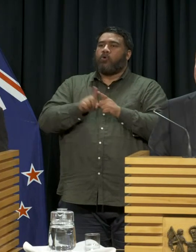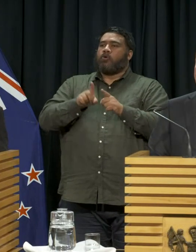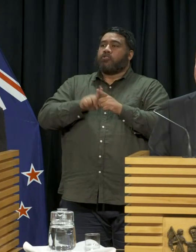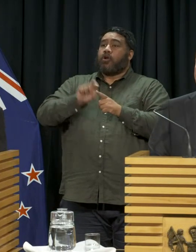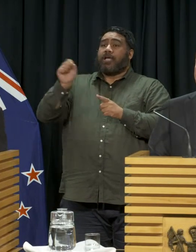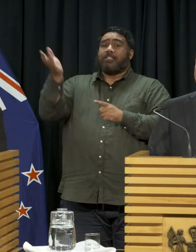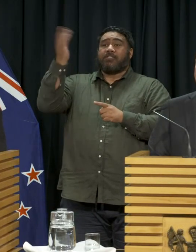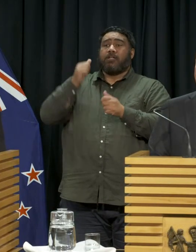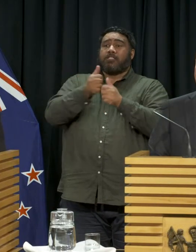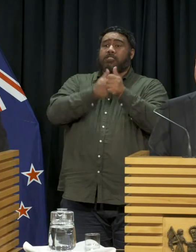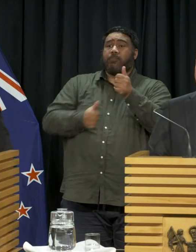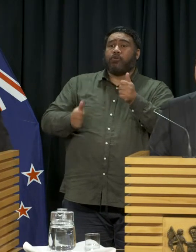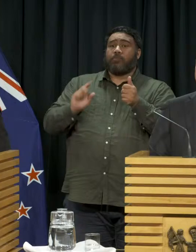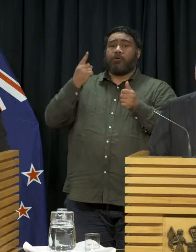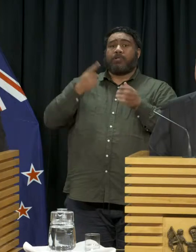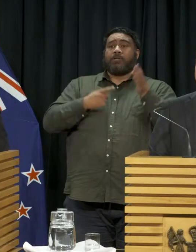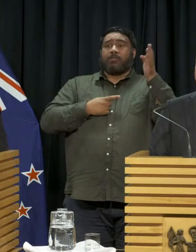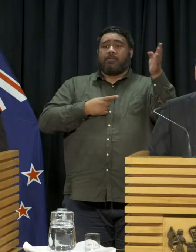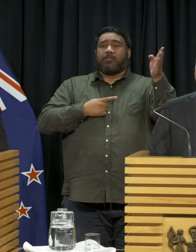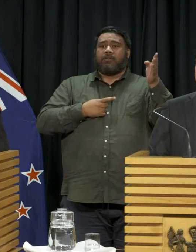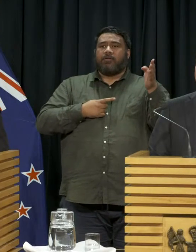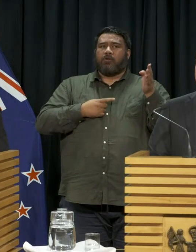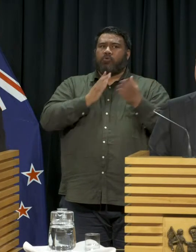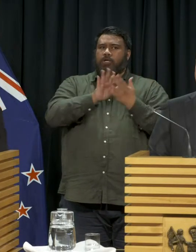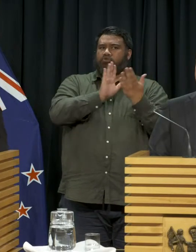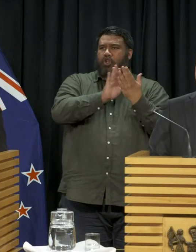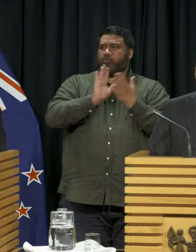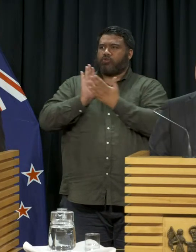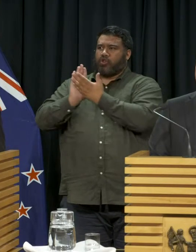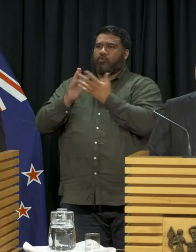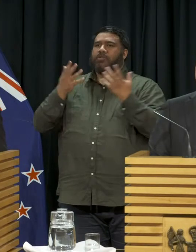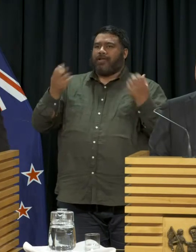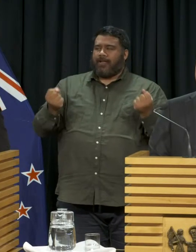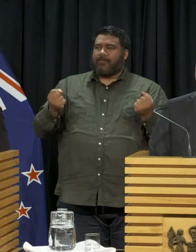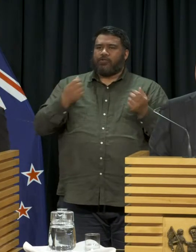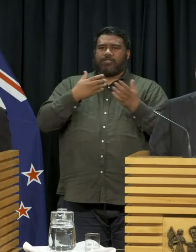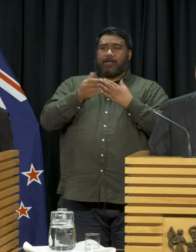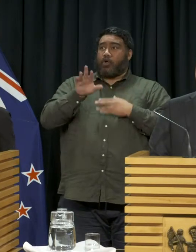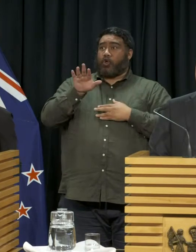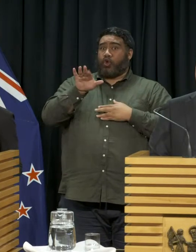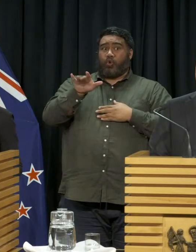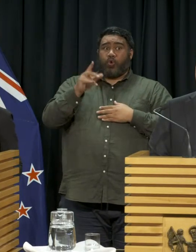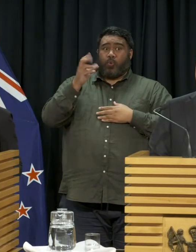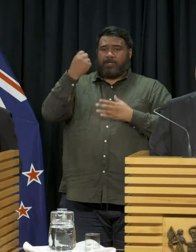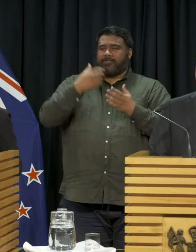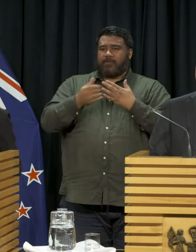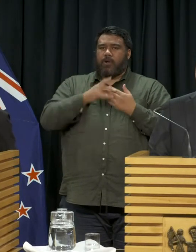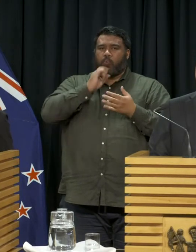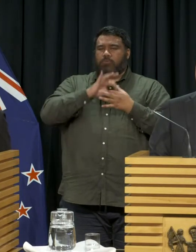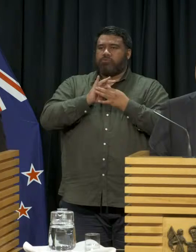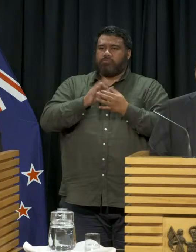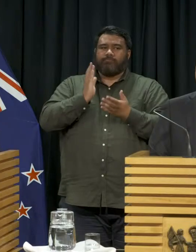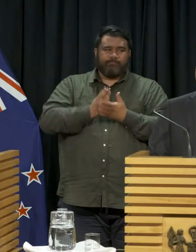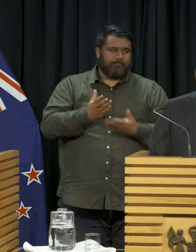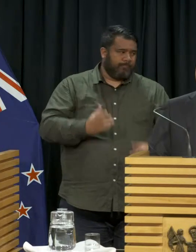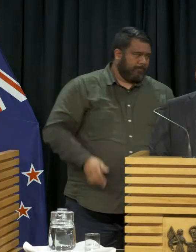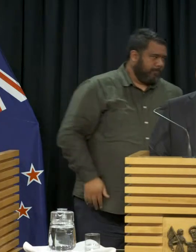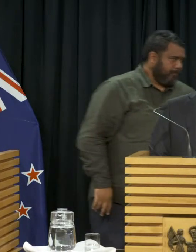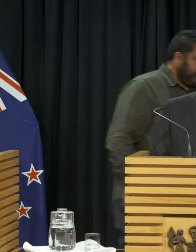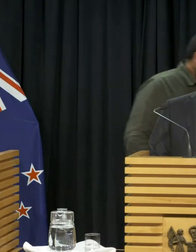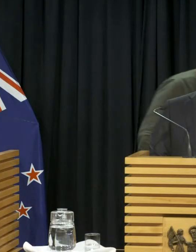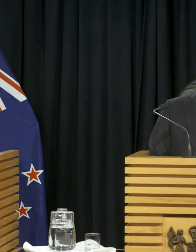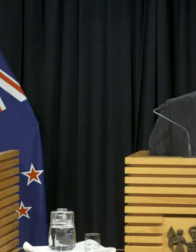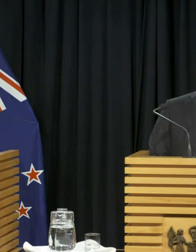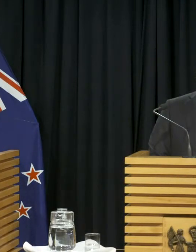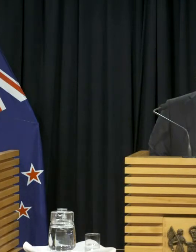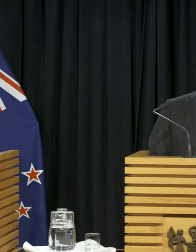his Deputy Prime Minister are close, and I'm very confident that regardless of the outcome will remain so. You've talked about digging down into that